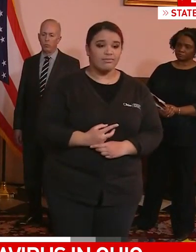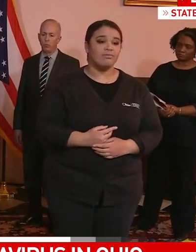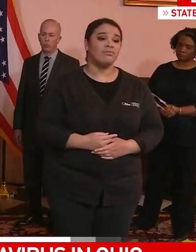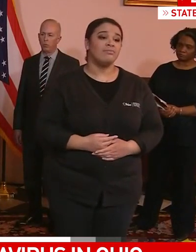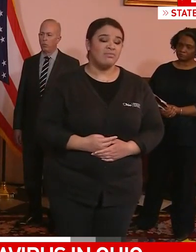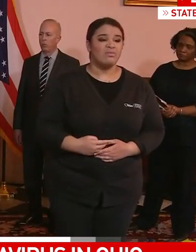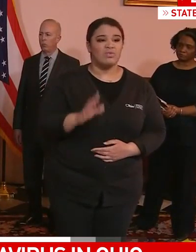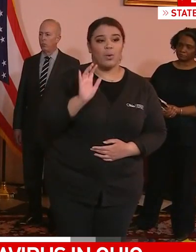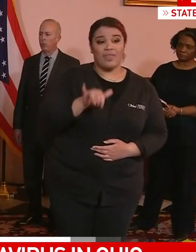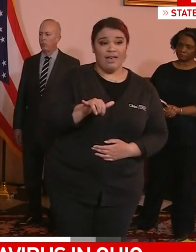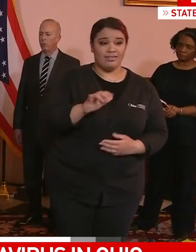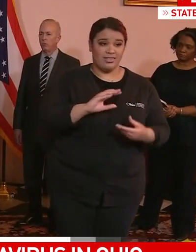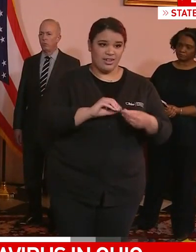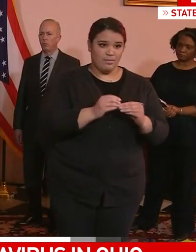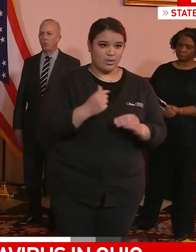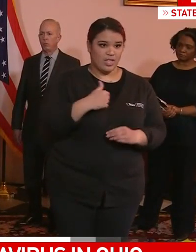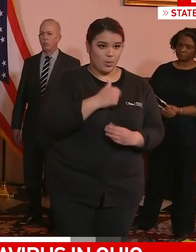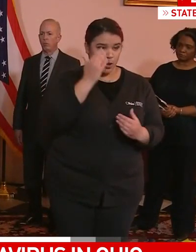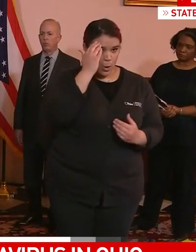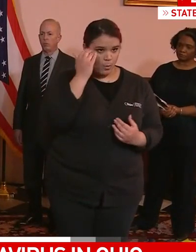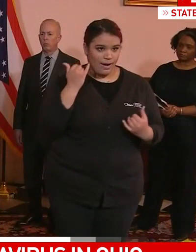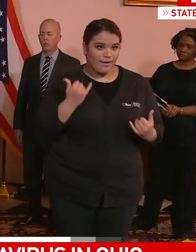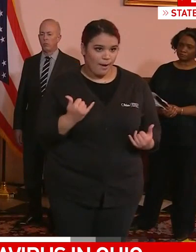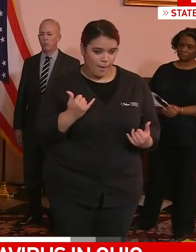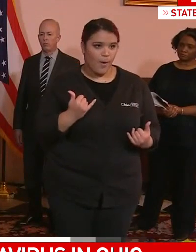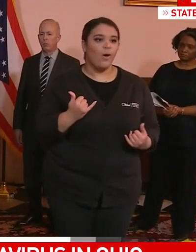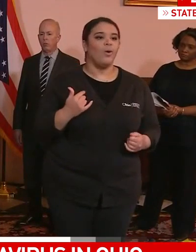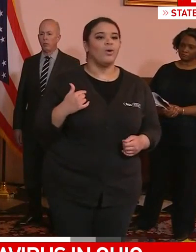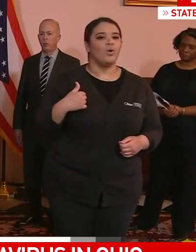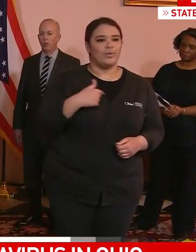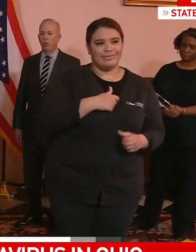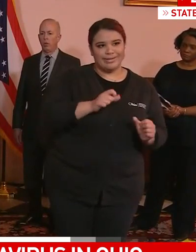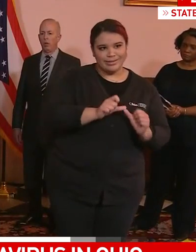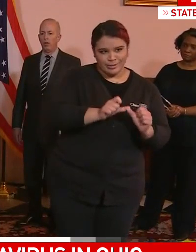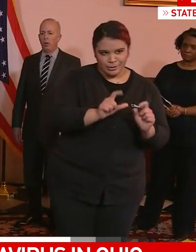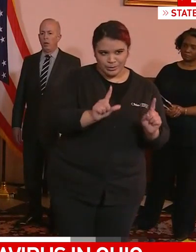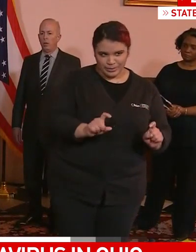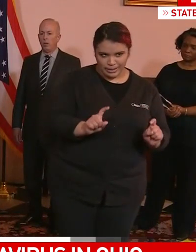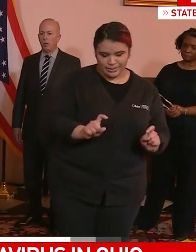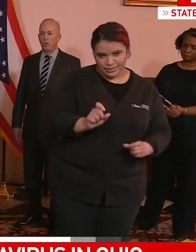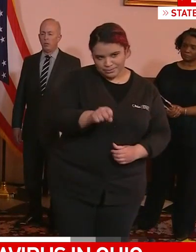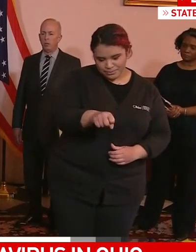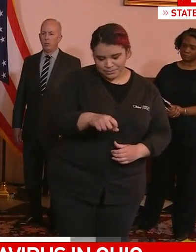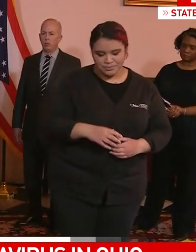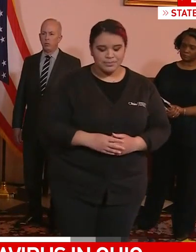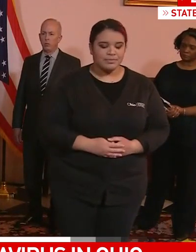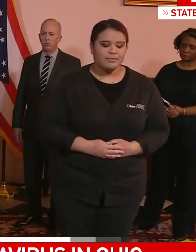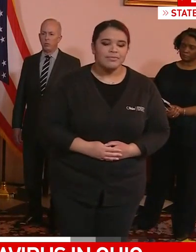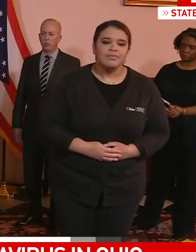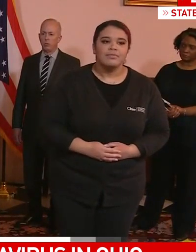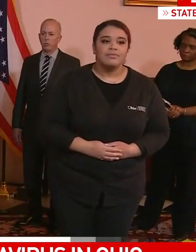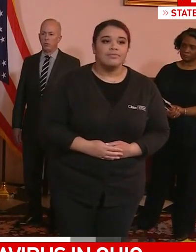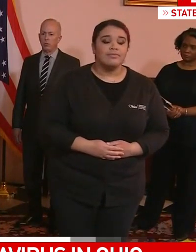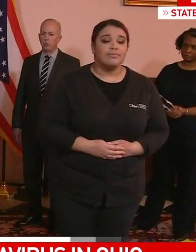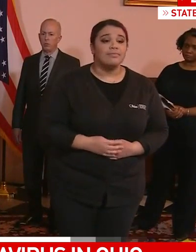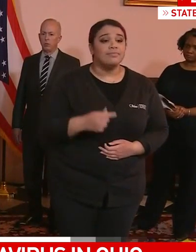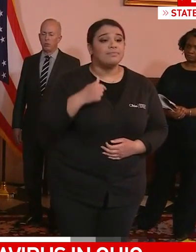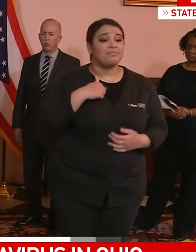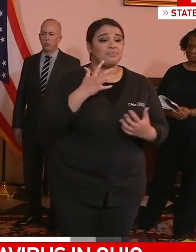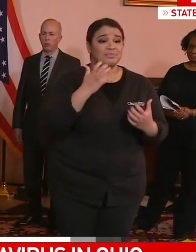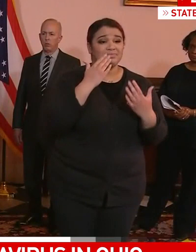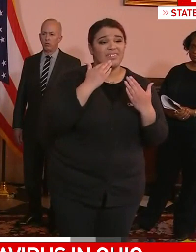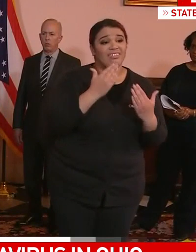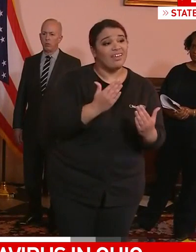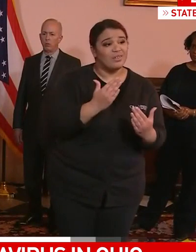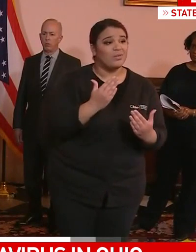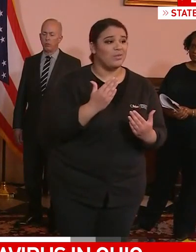have many more in the queue as our testing is going up. Couple of things to say. Thank you to our vets